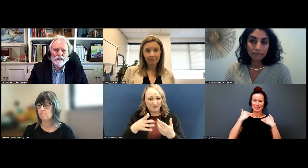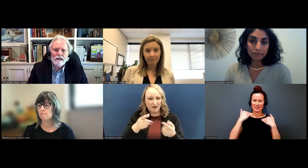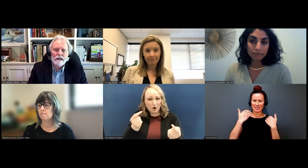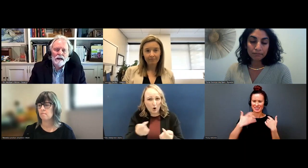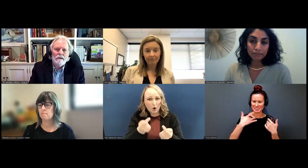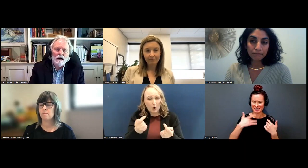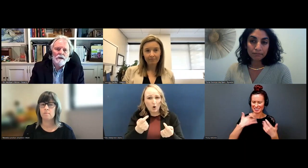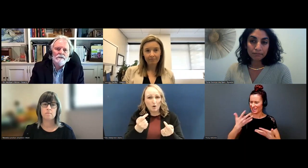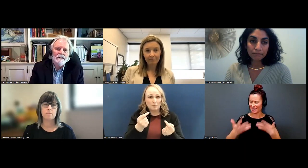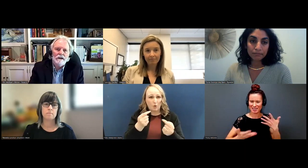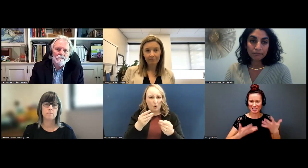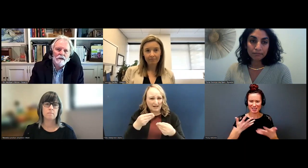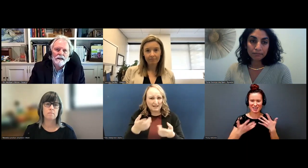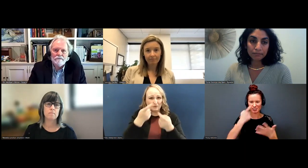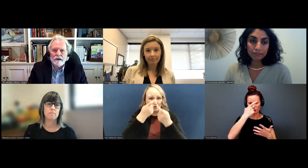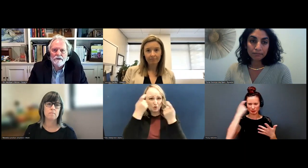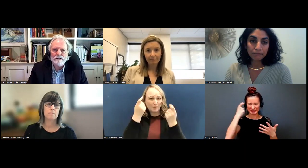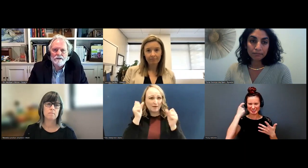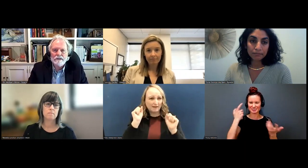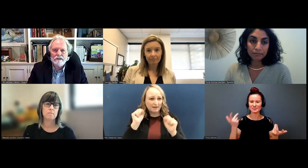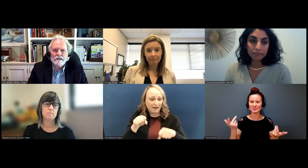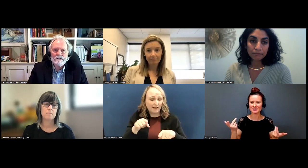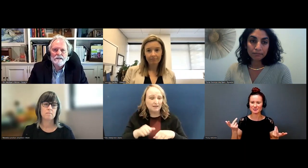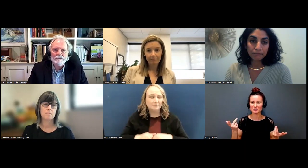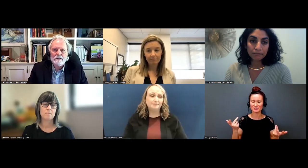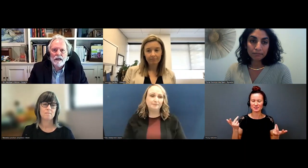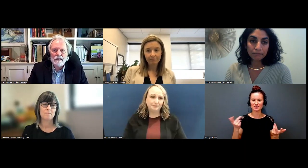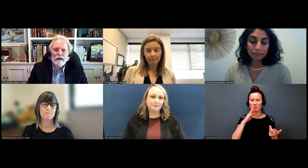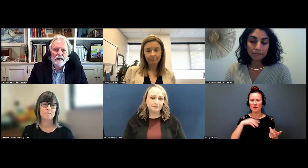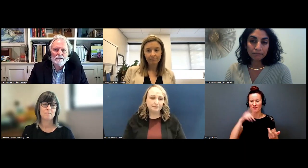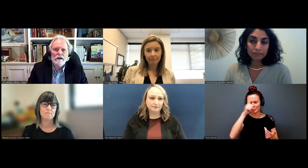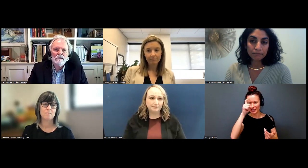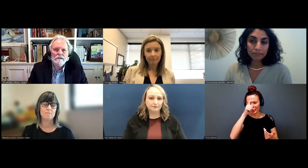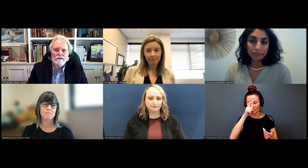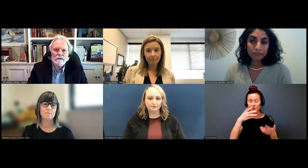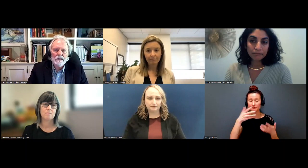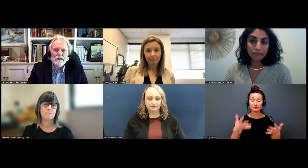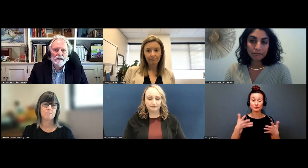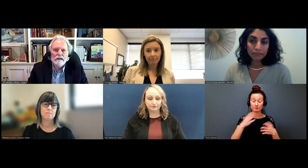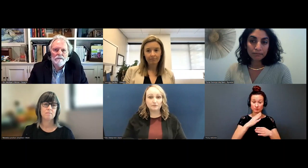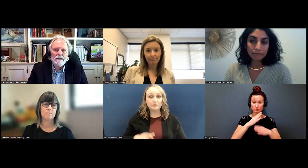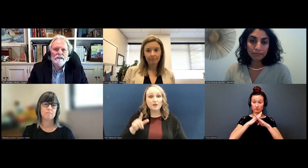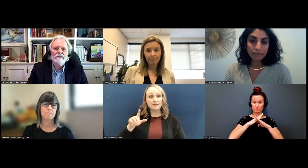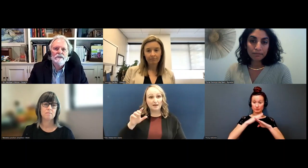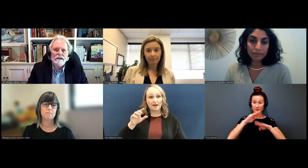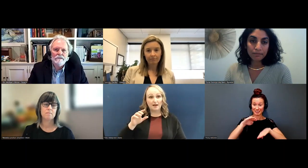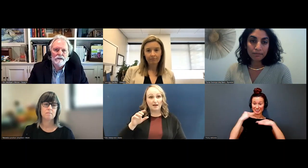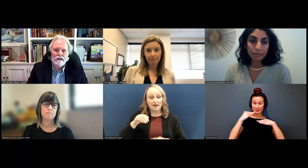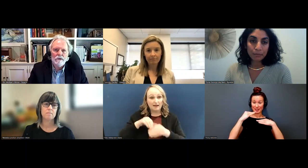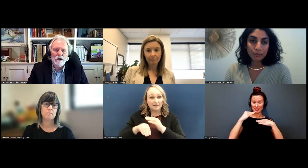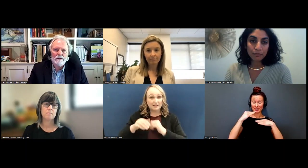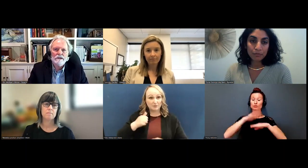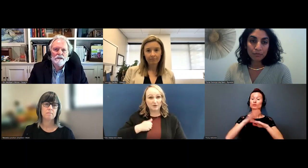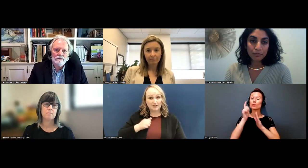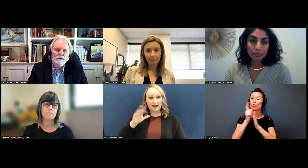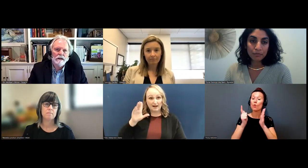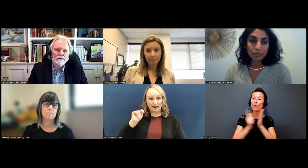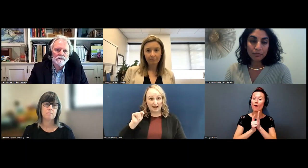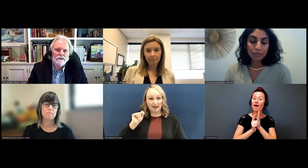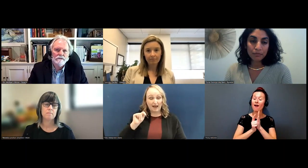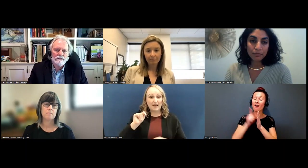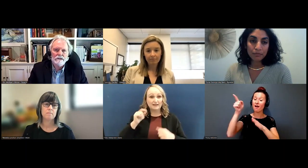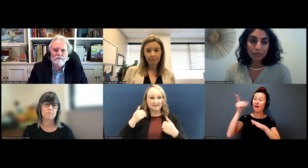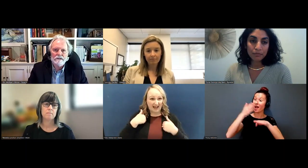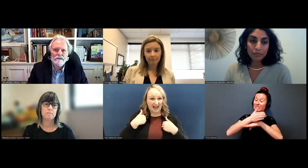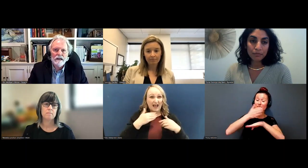So among the array of barriers that the Accessible Canada Act talks about, it does identify policies, programs,